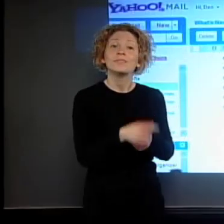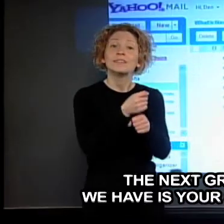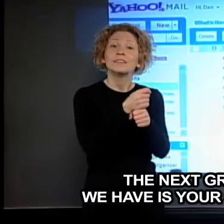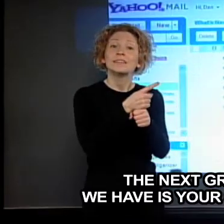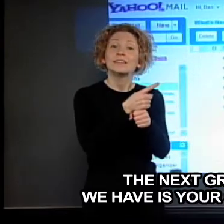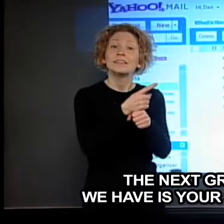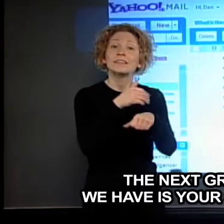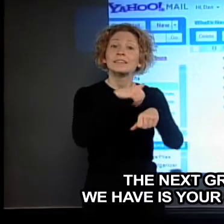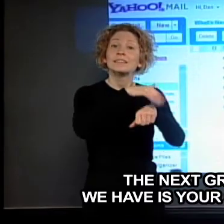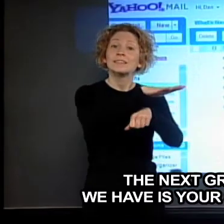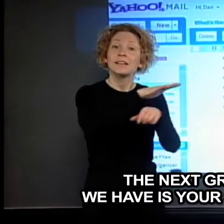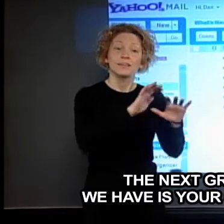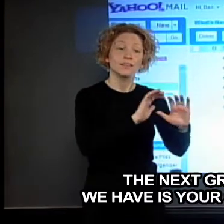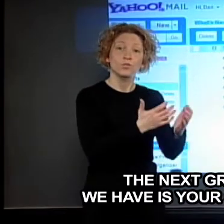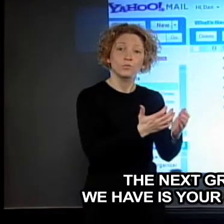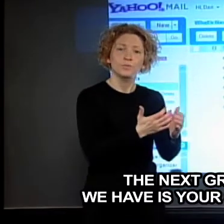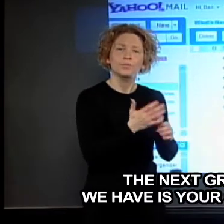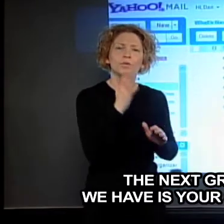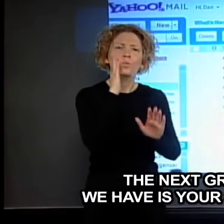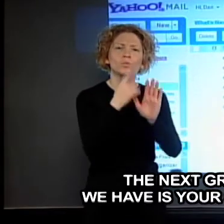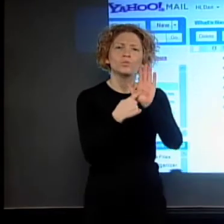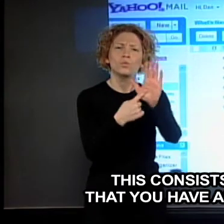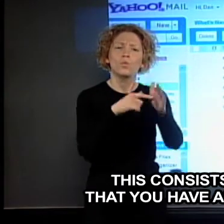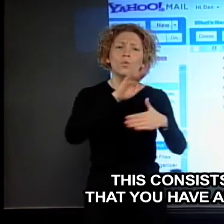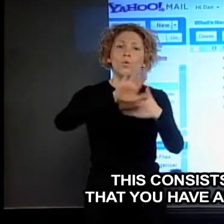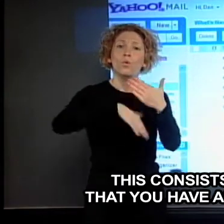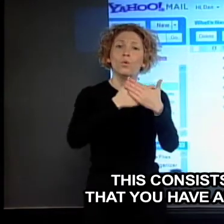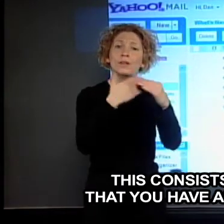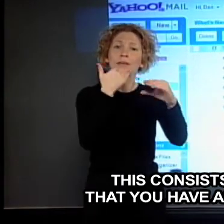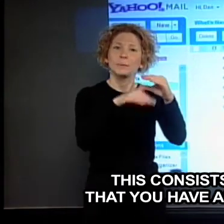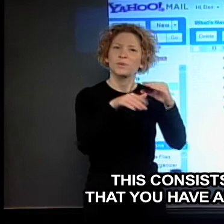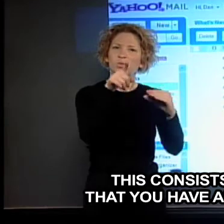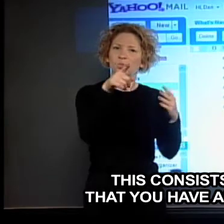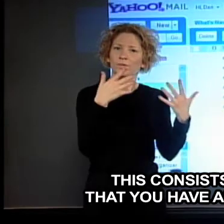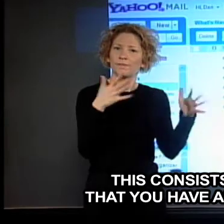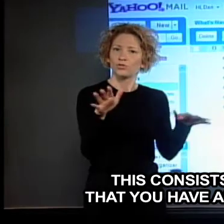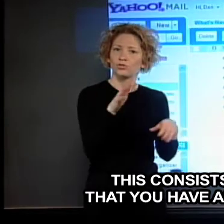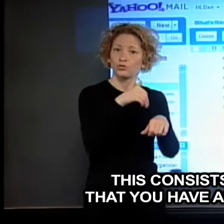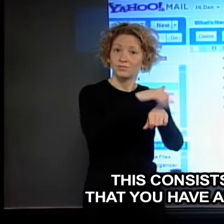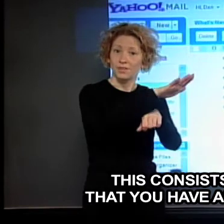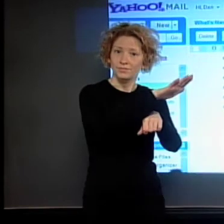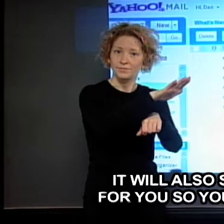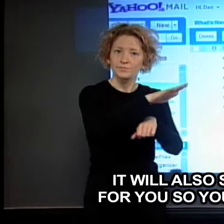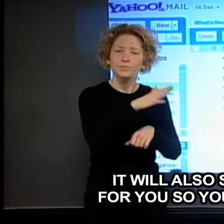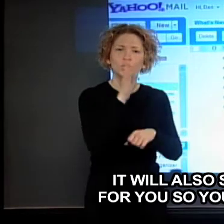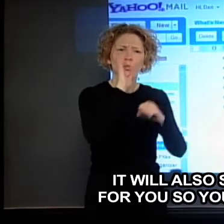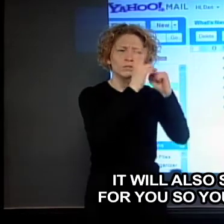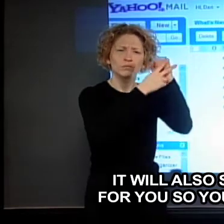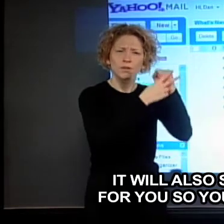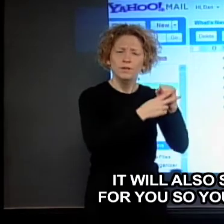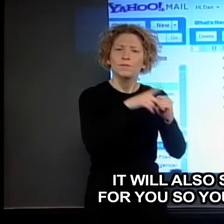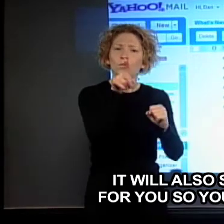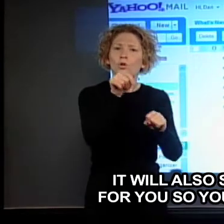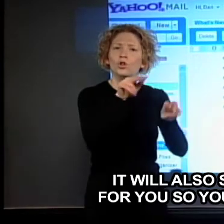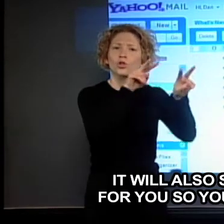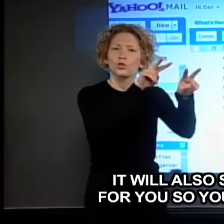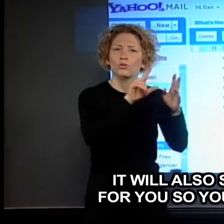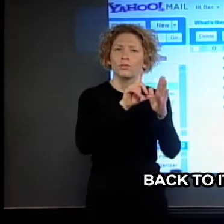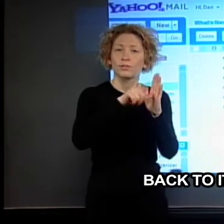The next group we have is your sent folder. This consists of emails that you've already sent. It will also store that for you so you can refer back to